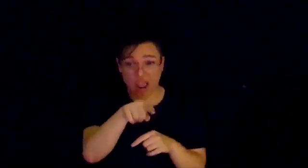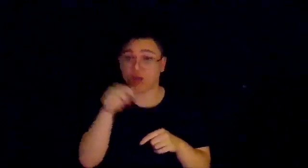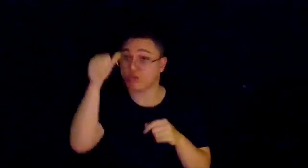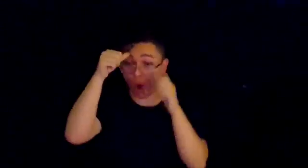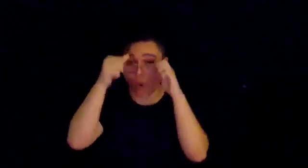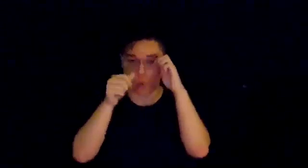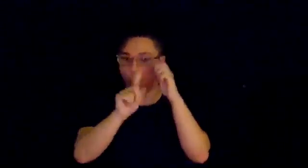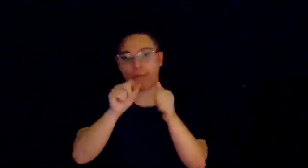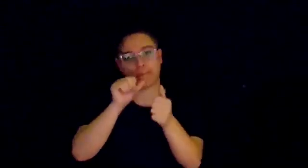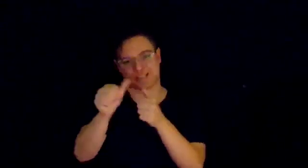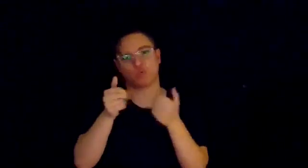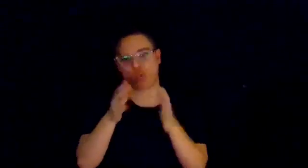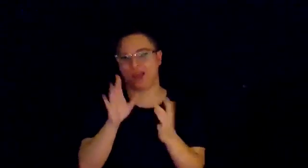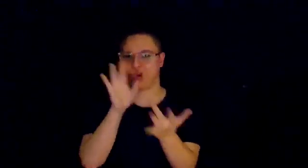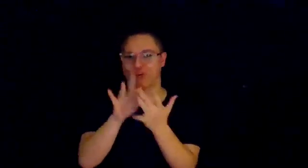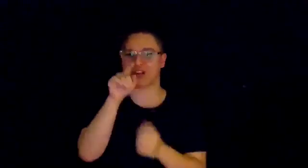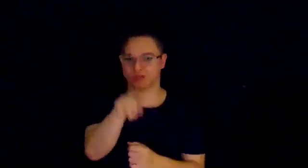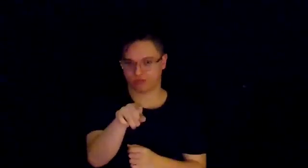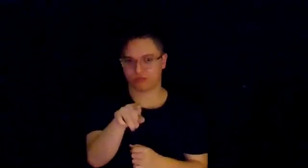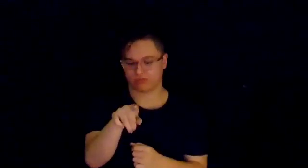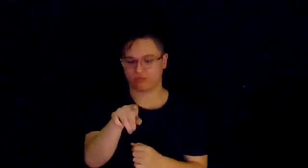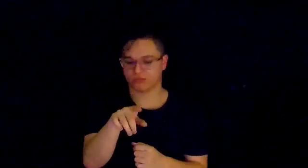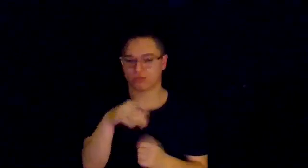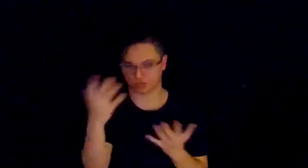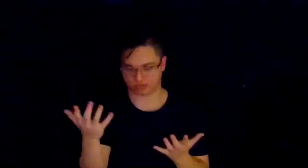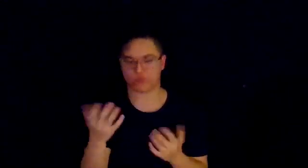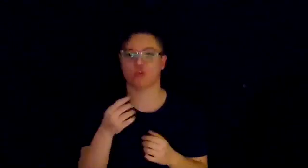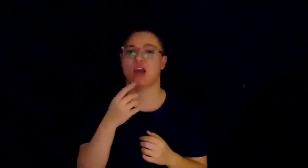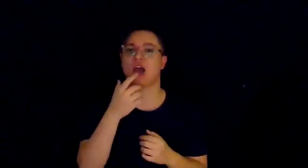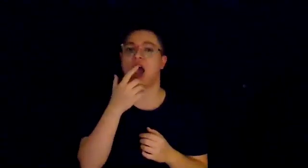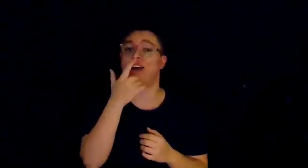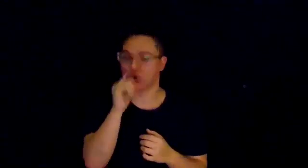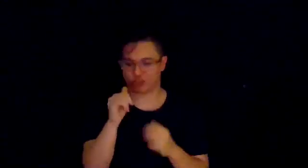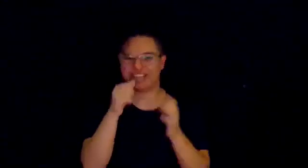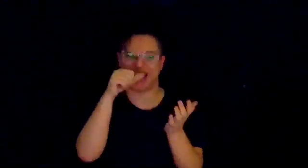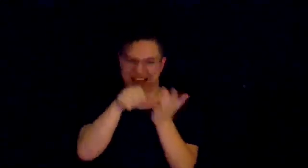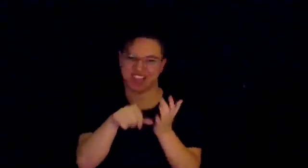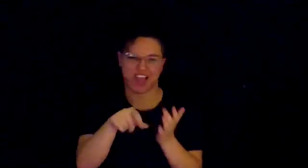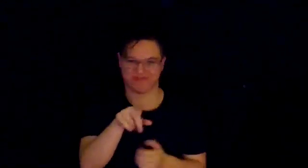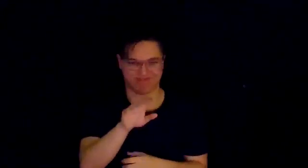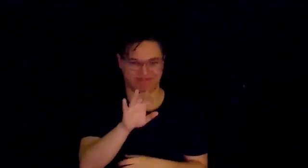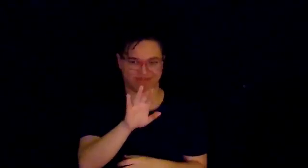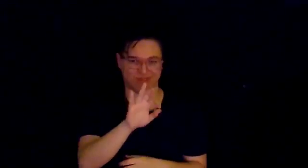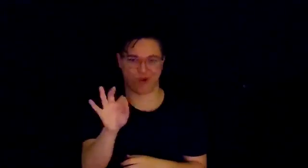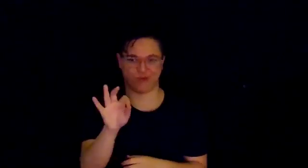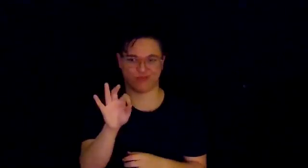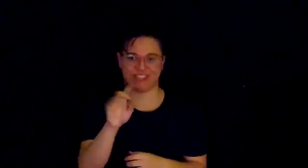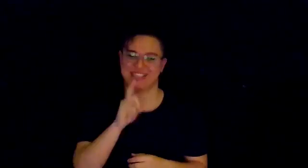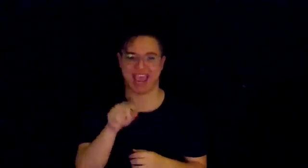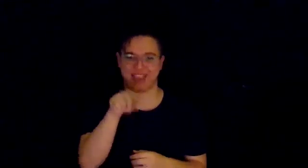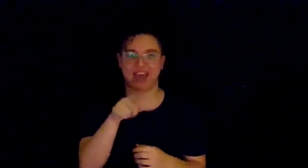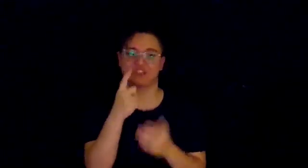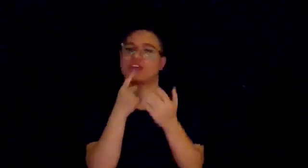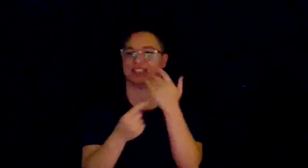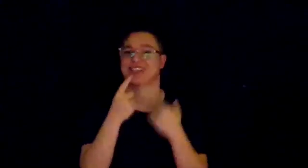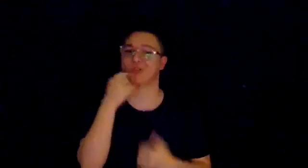So if you write that down and you send it to the NDIS, then we will know what is the best way to contact you. But for now, that's just an automated letter. So